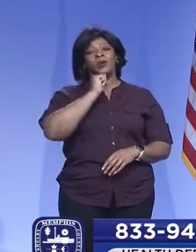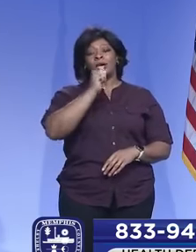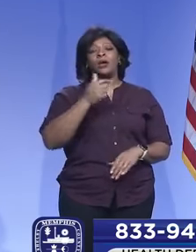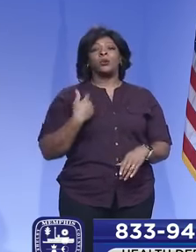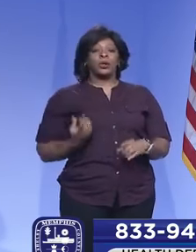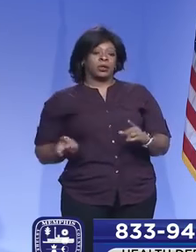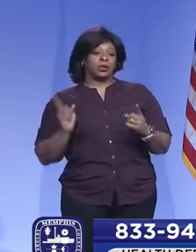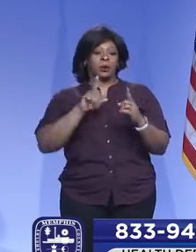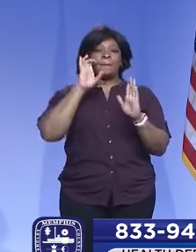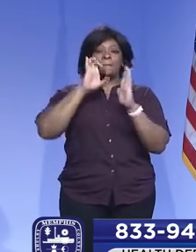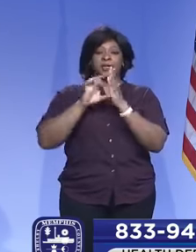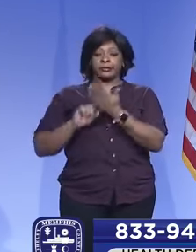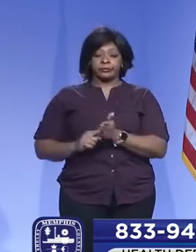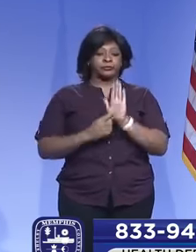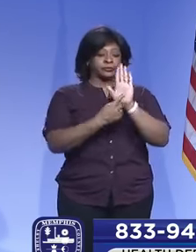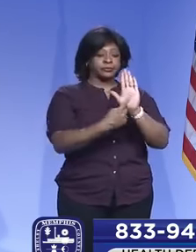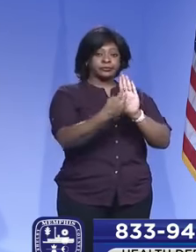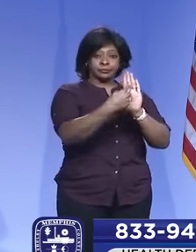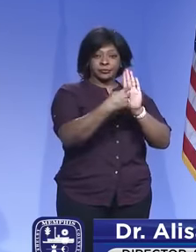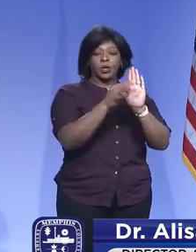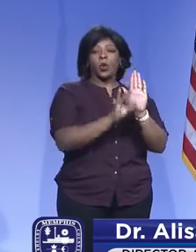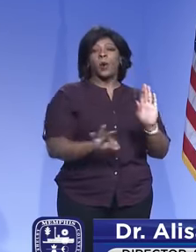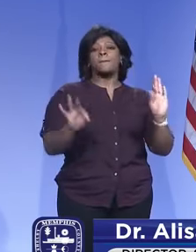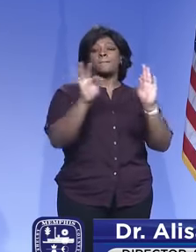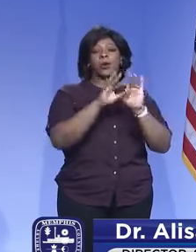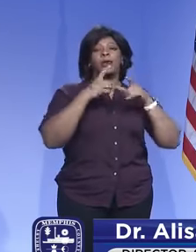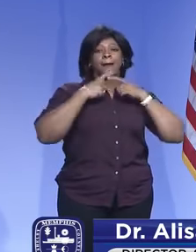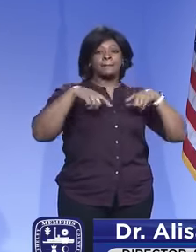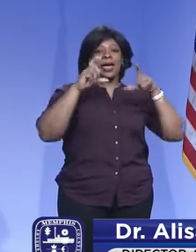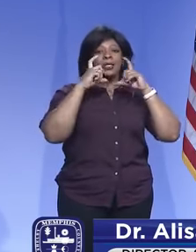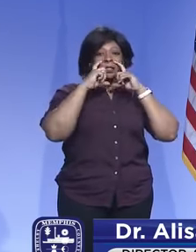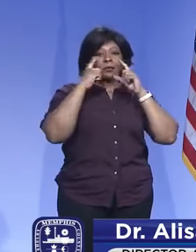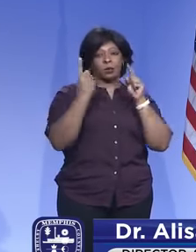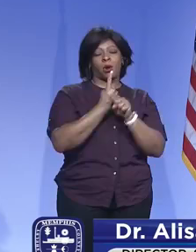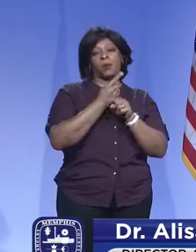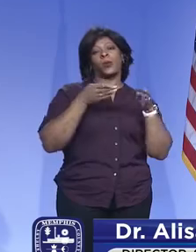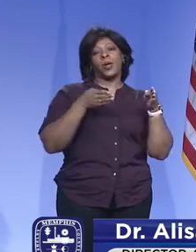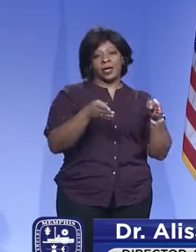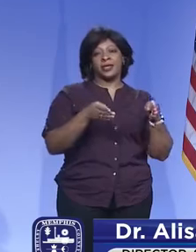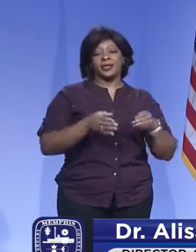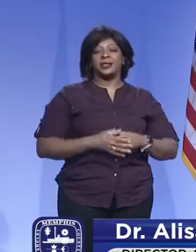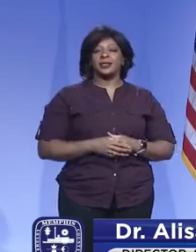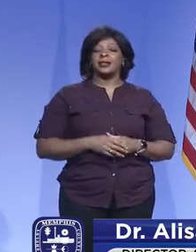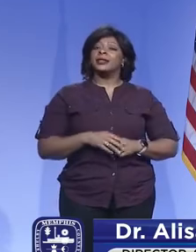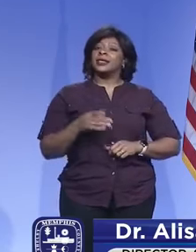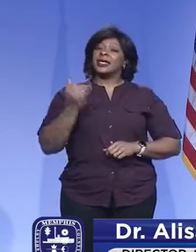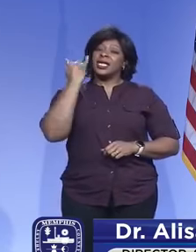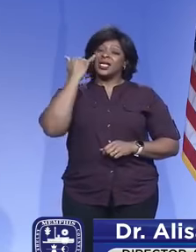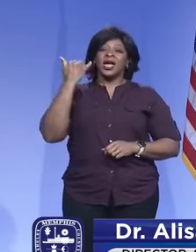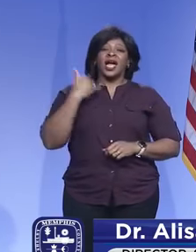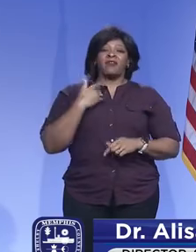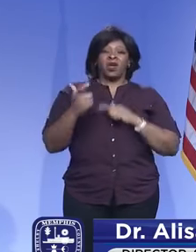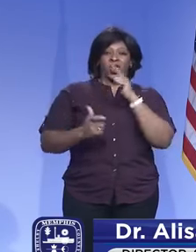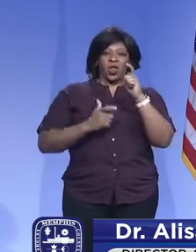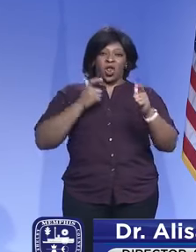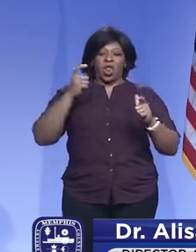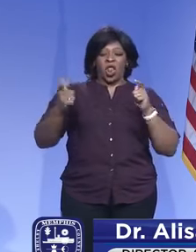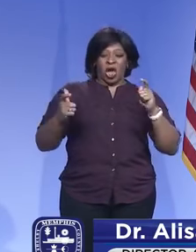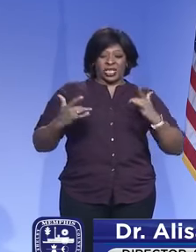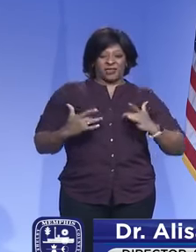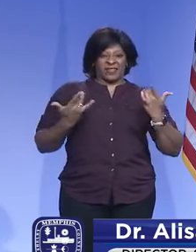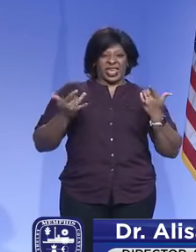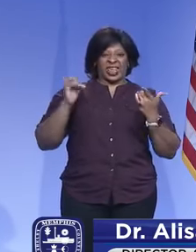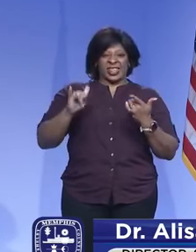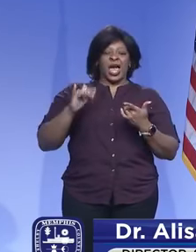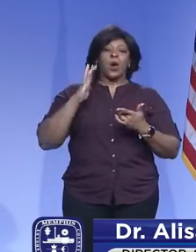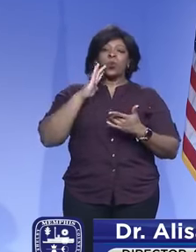go with the pictures and show them the importance of putting the mask on correctly. However, if you have a very large event that's likely